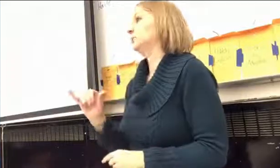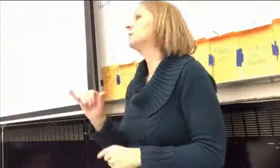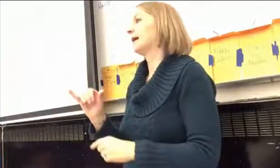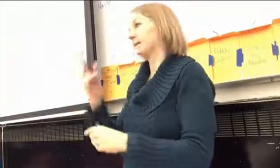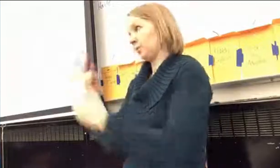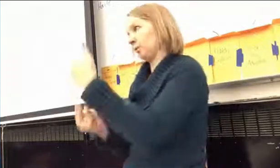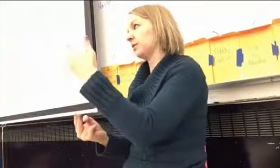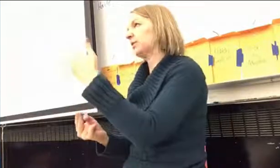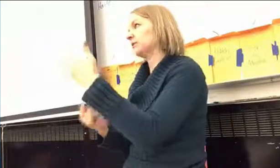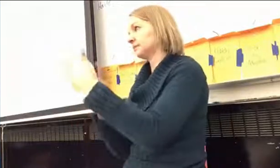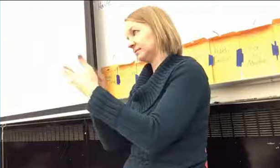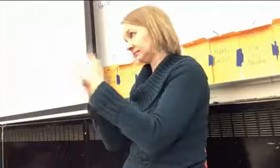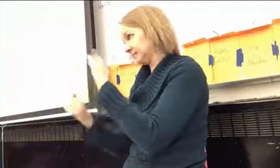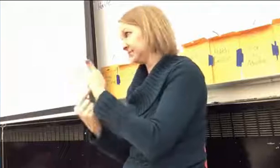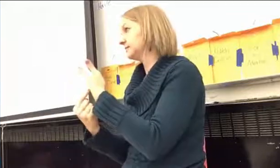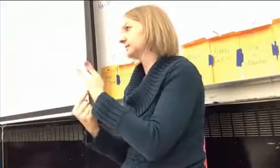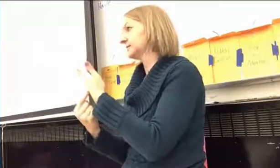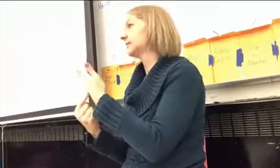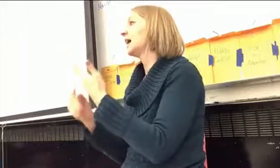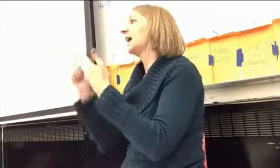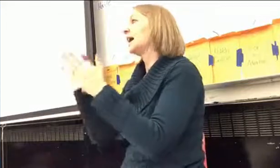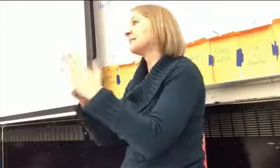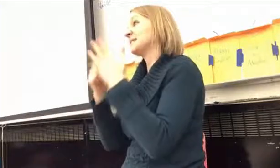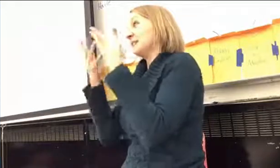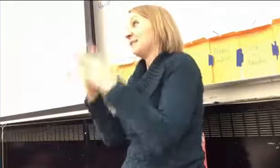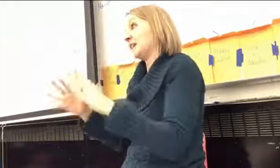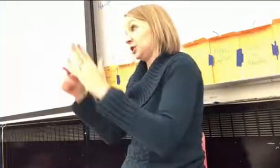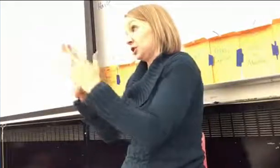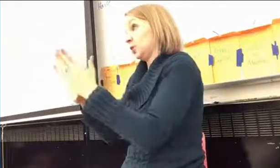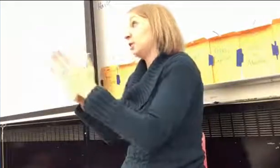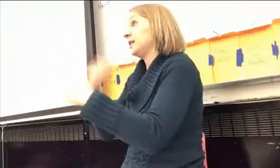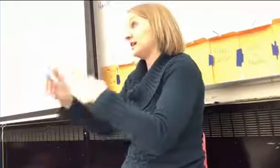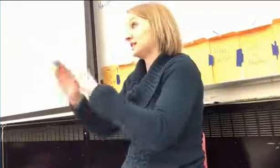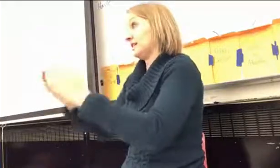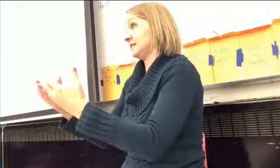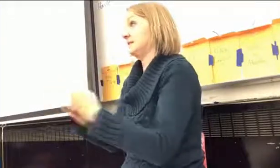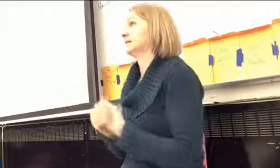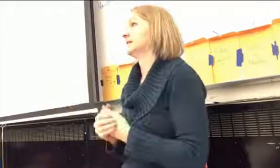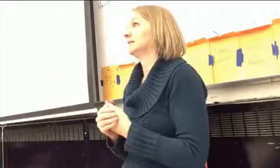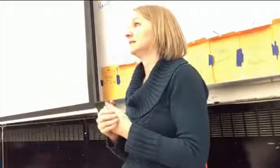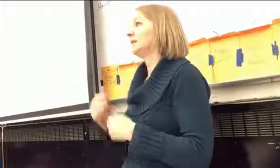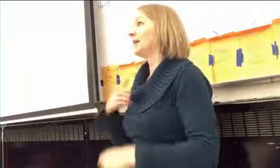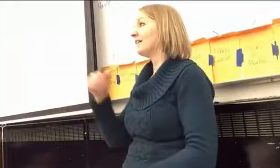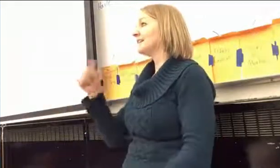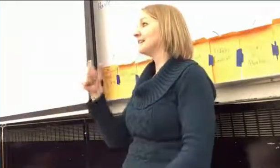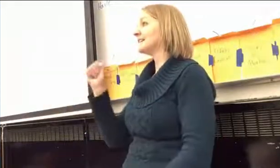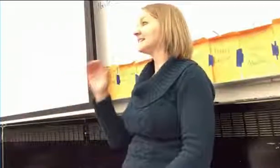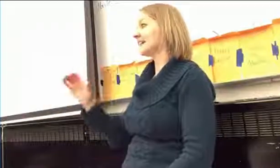finish this chart by next class. Sound good? All right. We got like 10 seconds left, so you can go ahead and get ready to go.